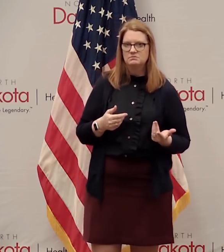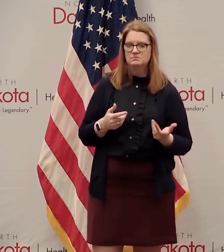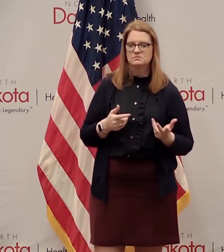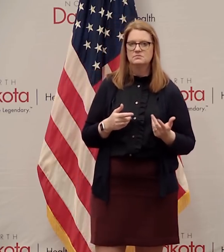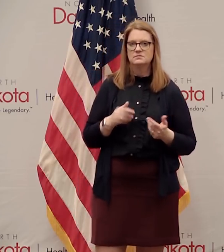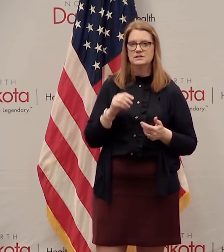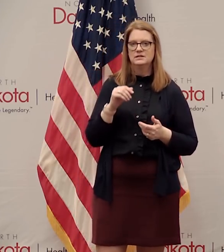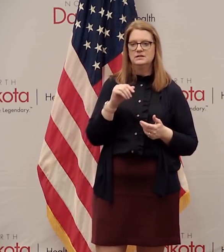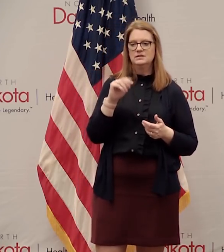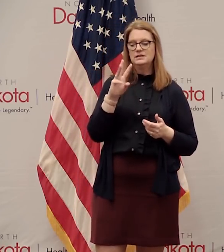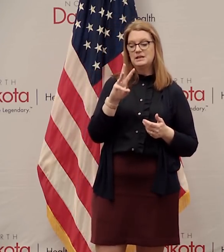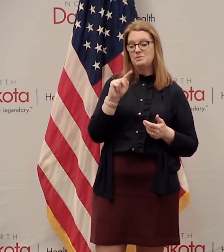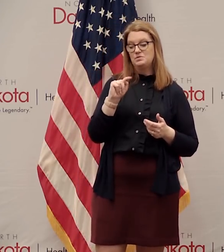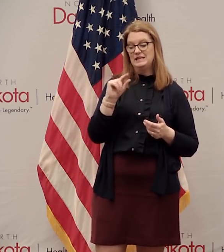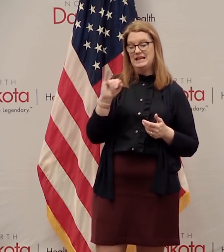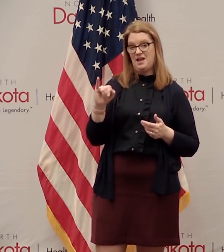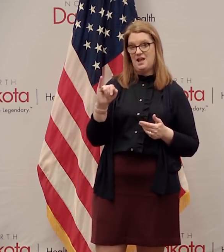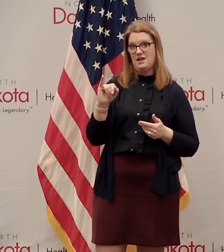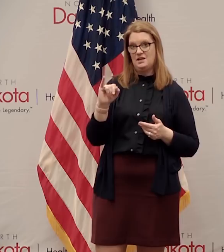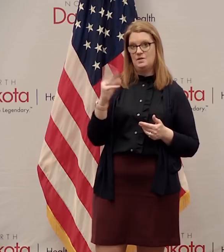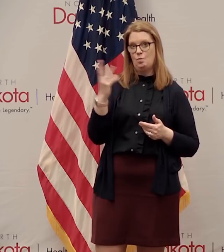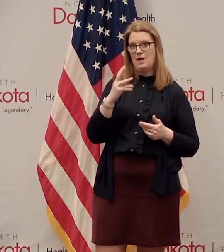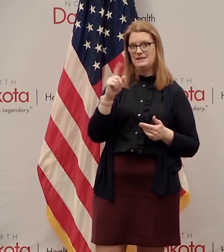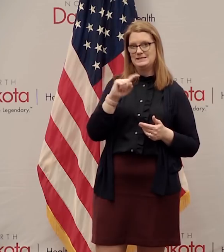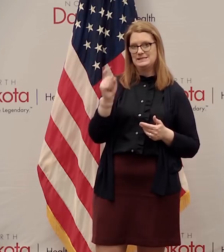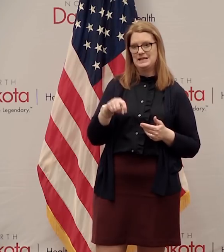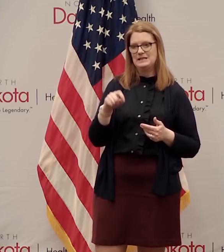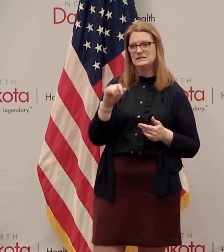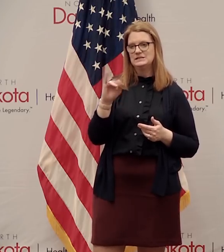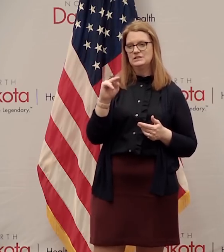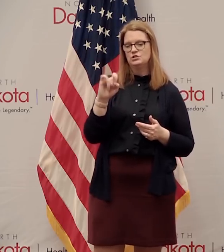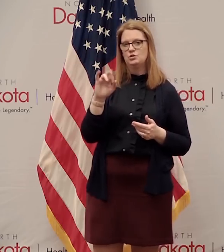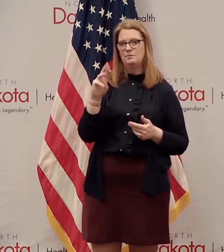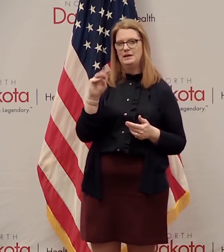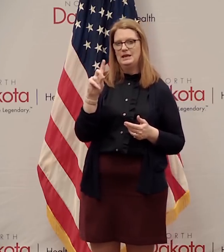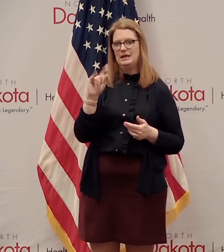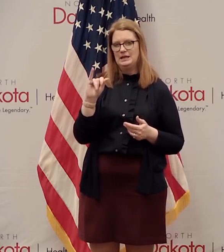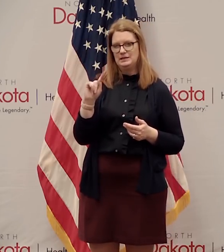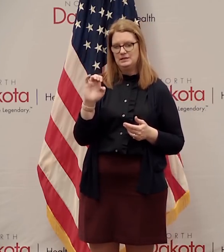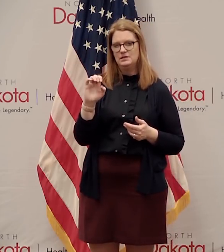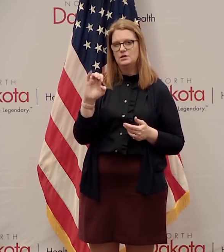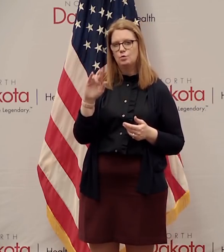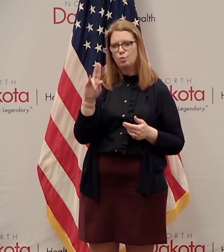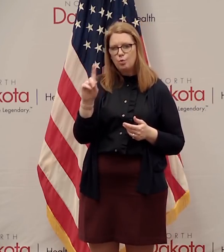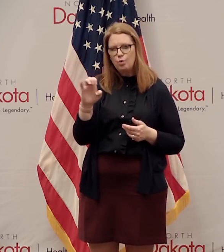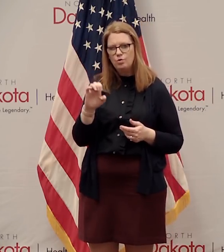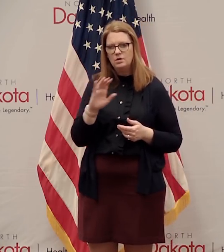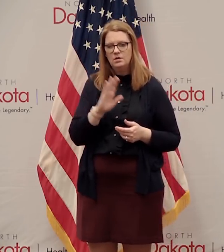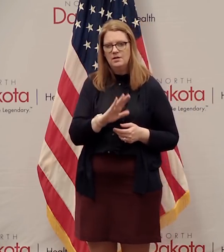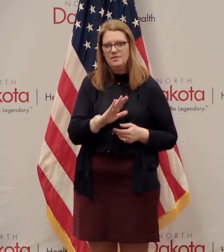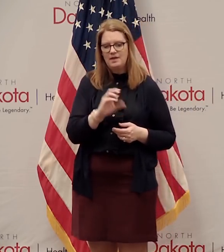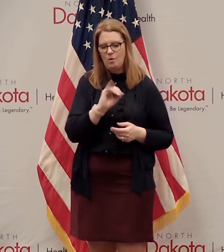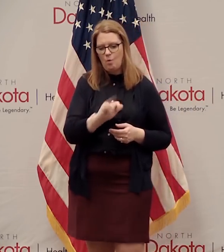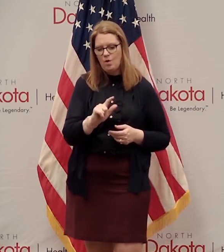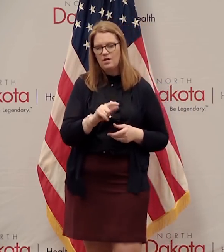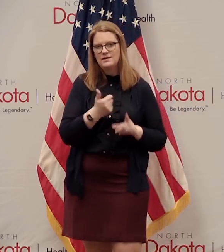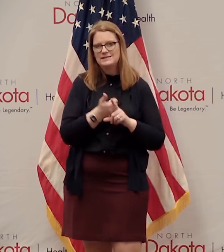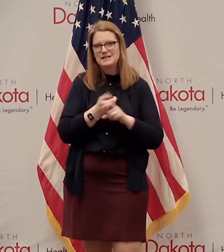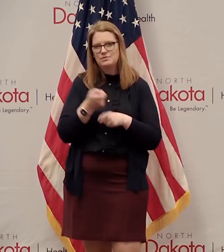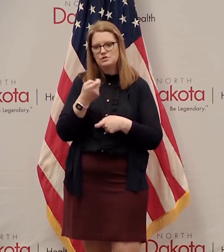the WTI, West Texas Intermediate Crude, that's the price that North Dakota oil is based off of, was trading in